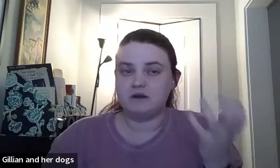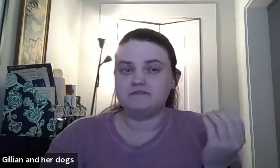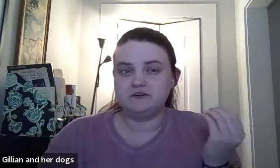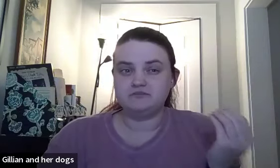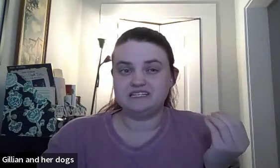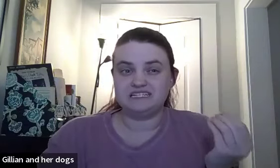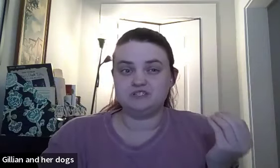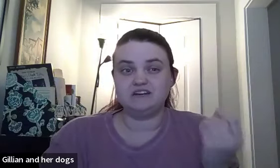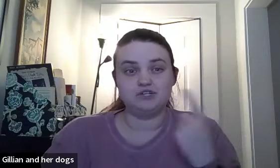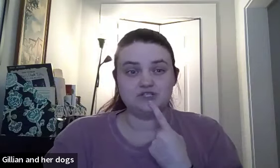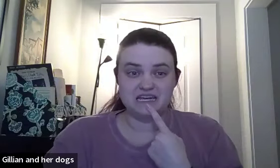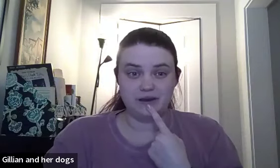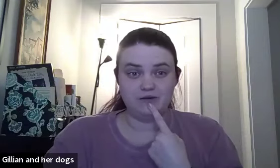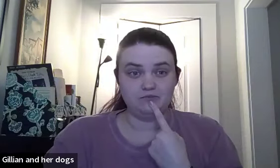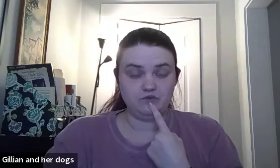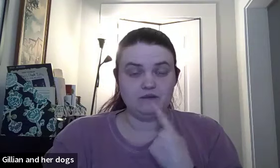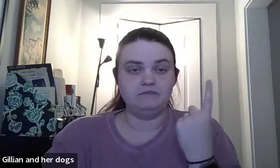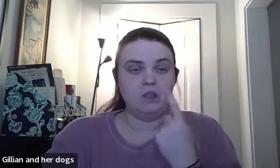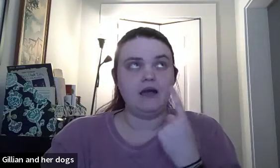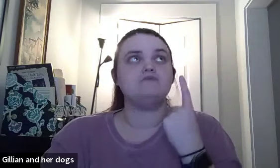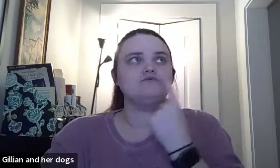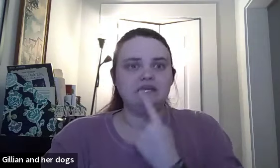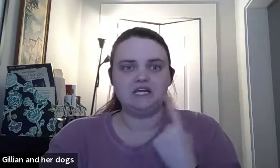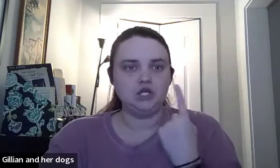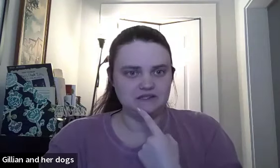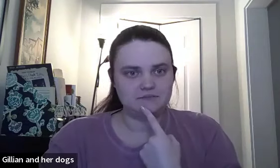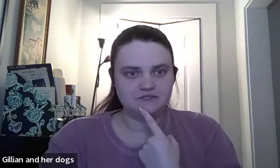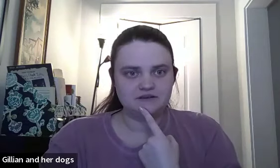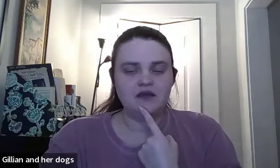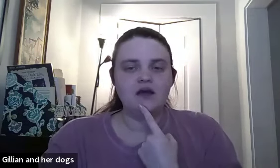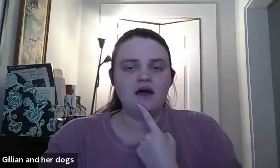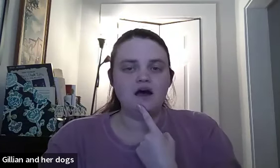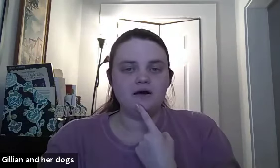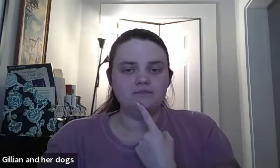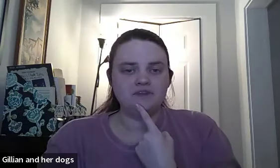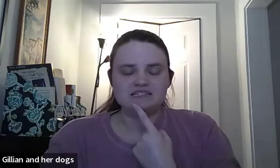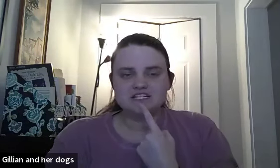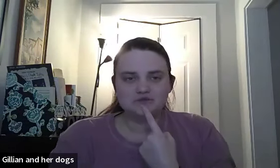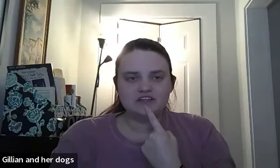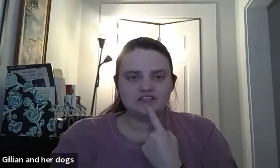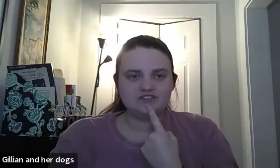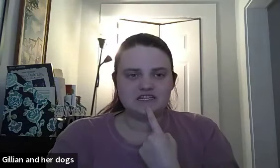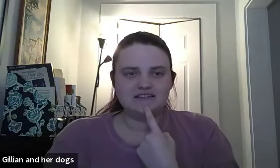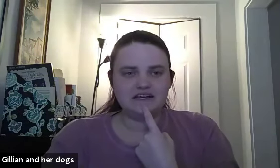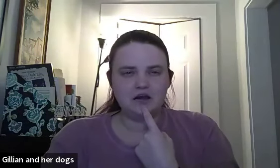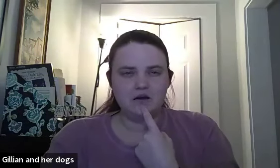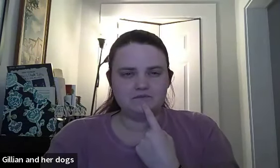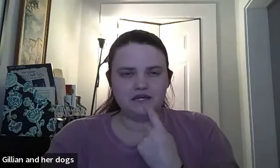about 50 or 60% of what you're saying by reading your lips. It's actually really interesting,